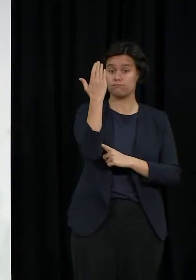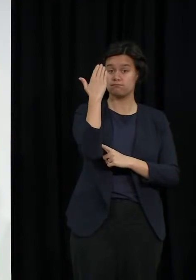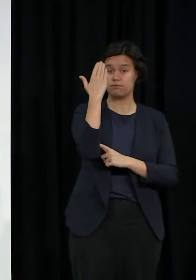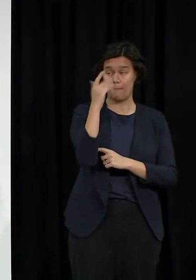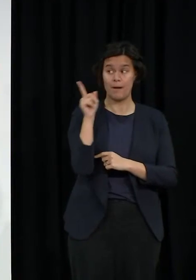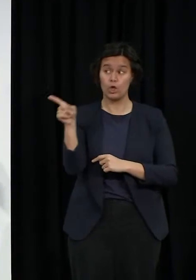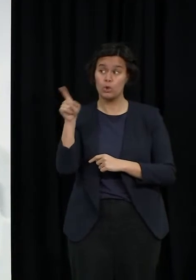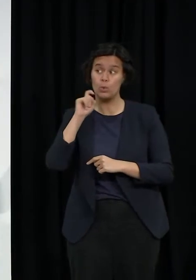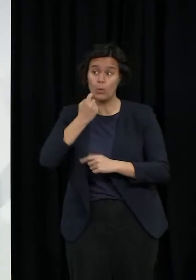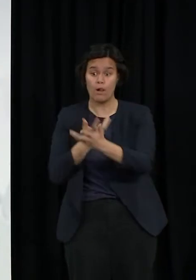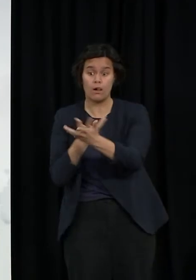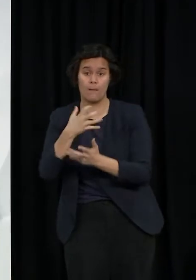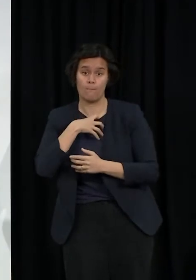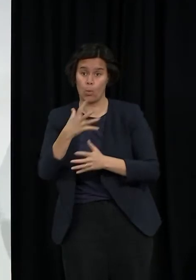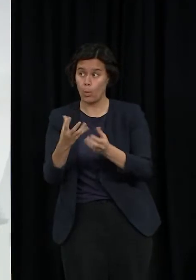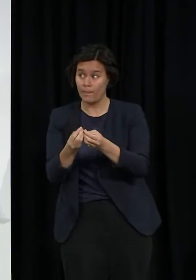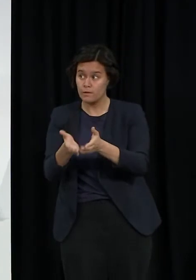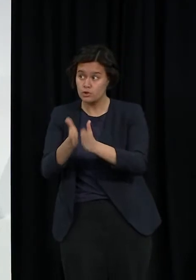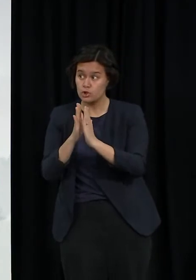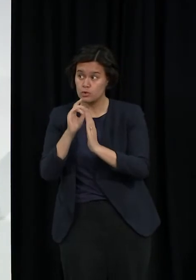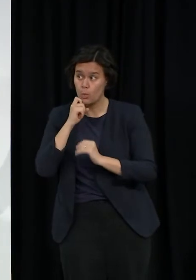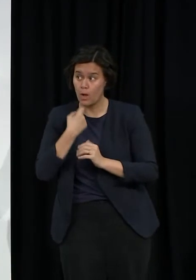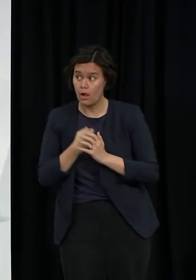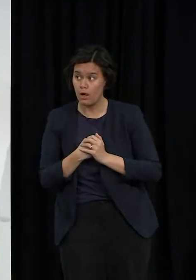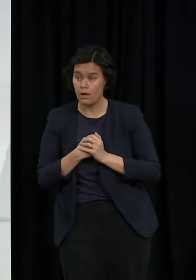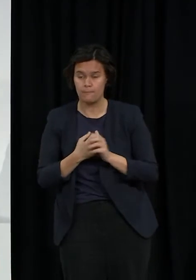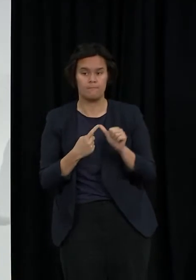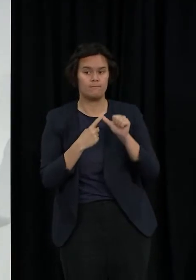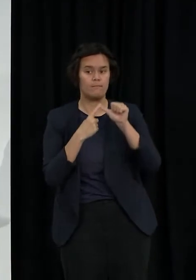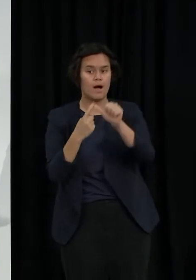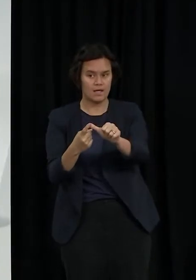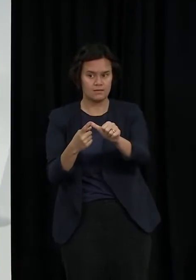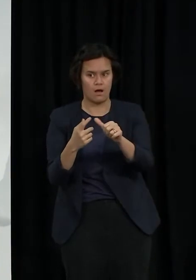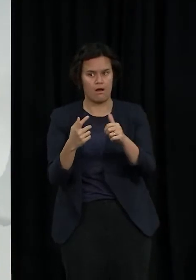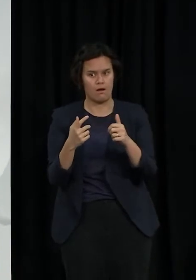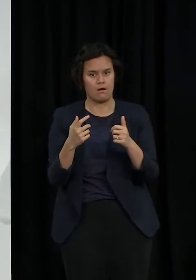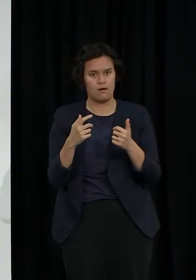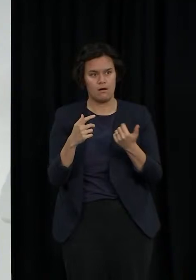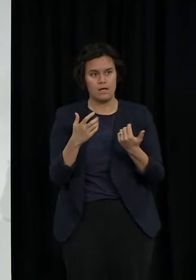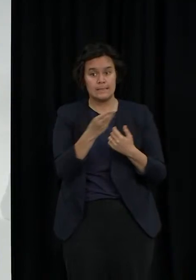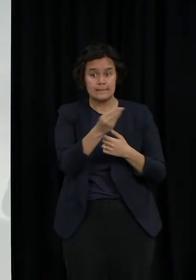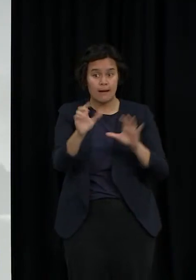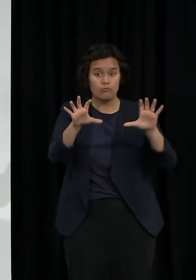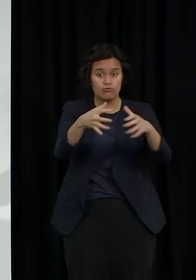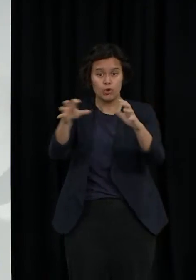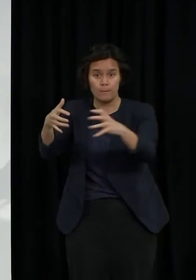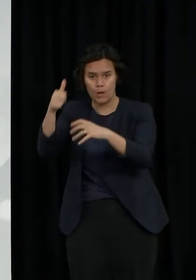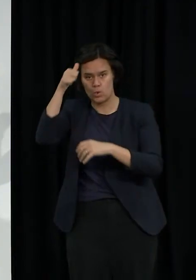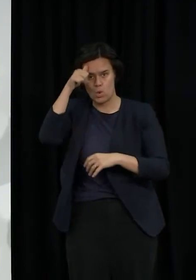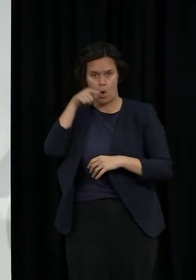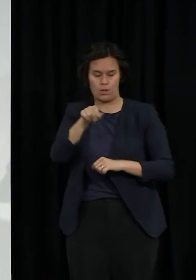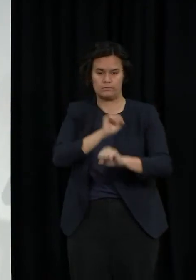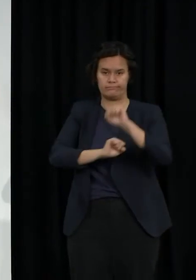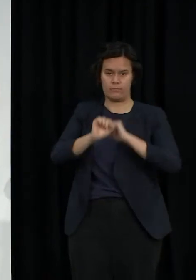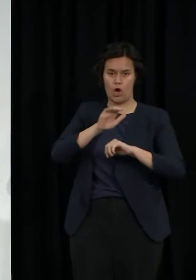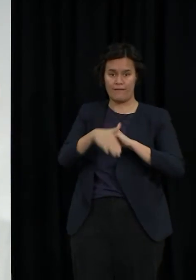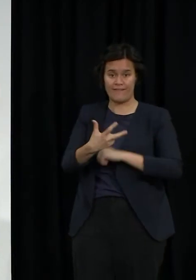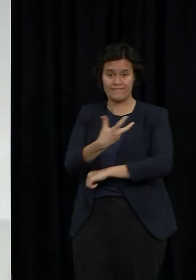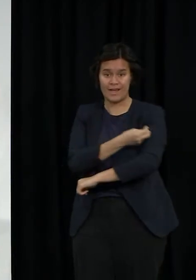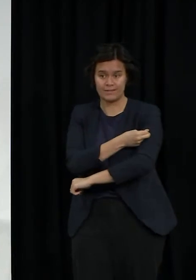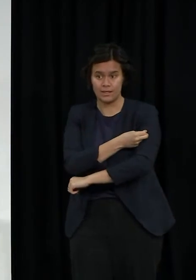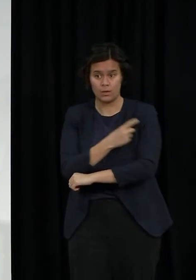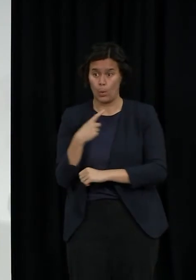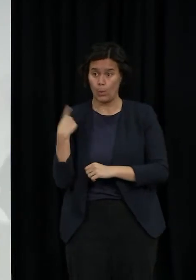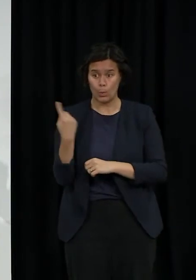Oh, look, there's an enormous amount of work going on to target groups who we want to be vaccinated. Churches have been a